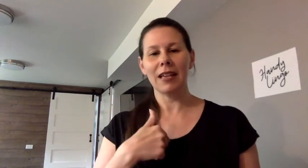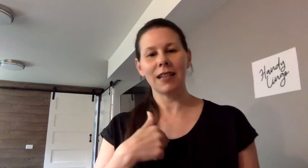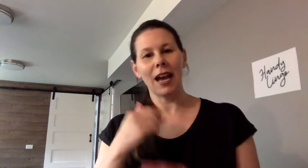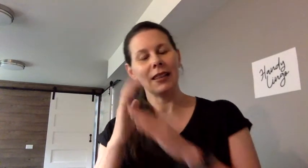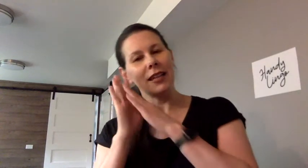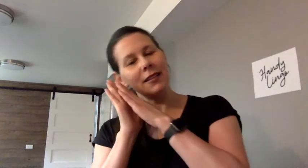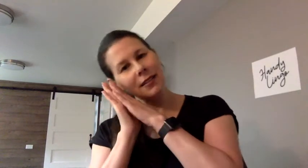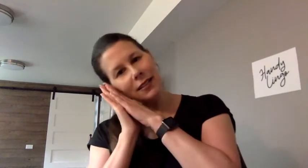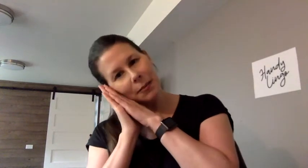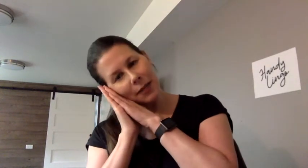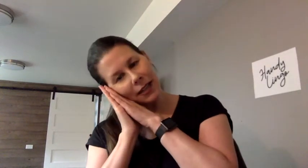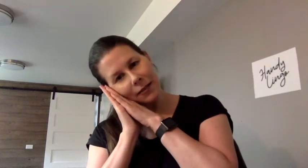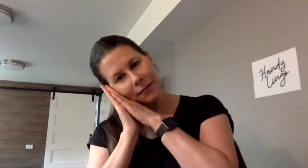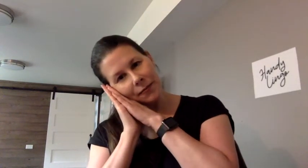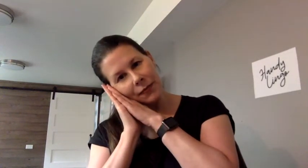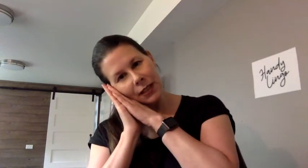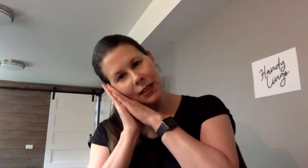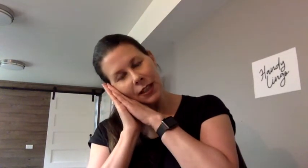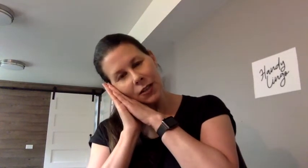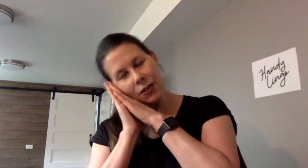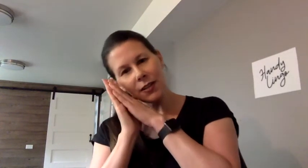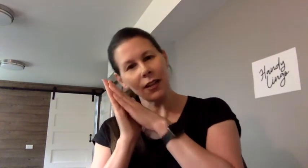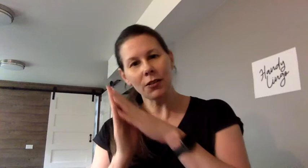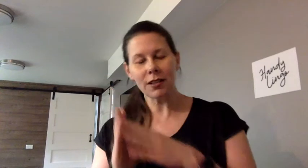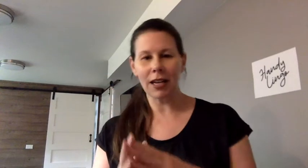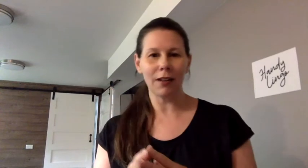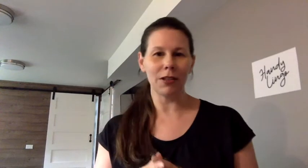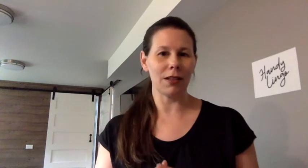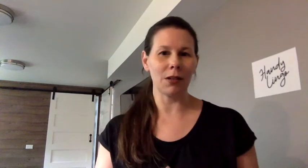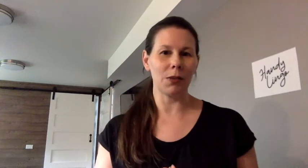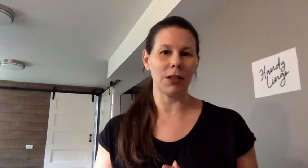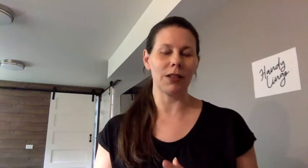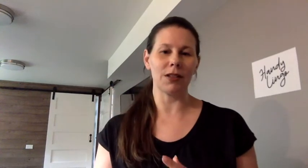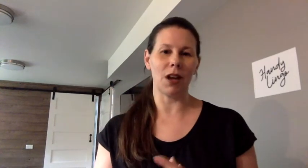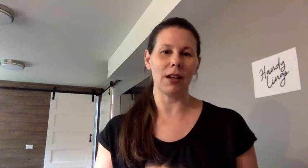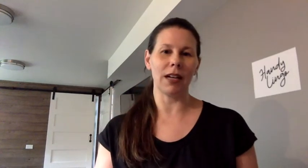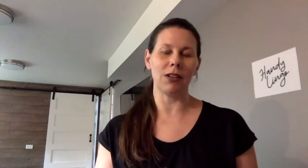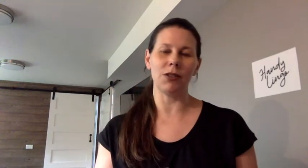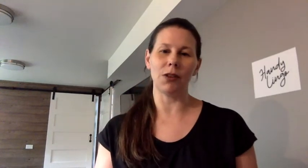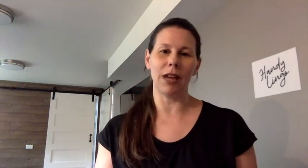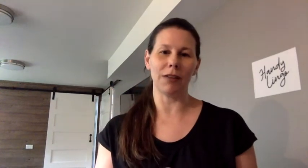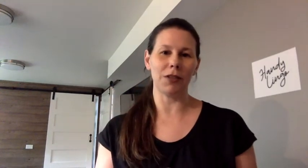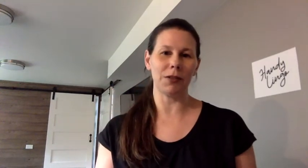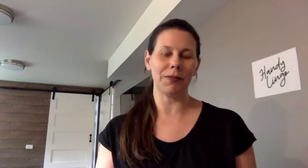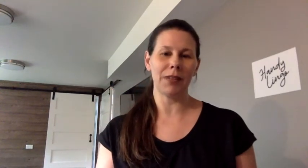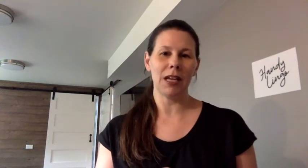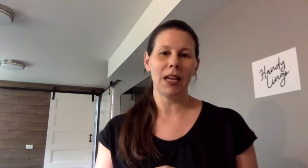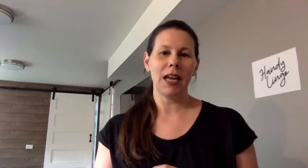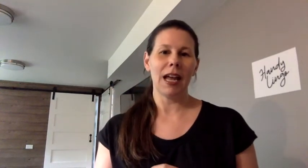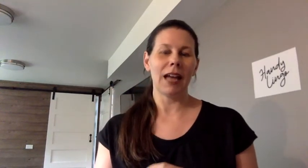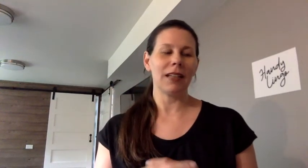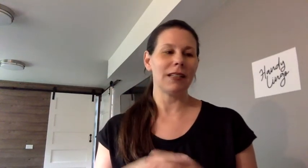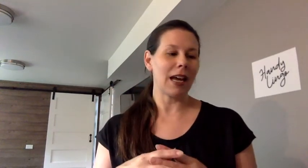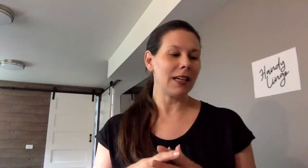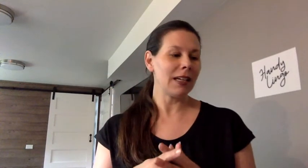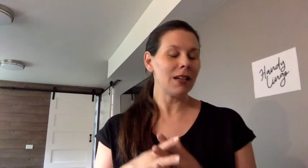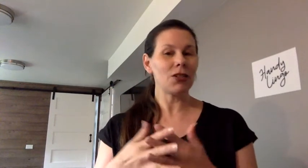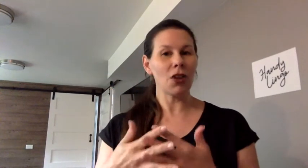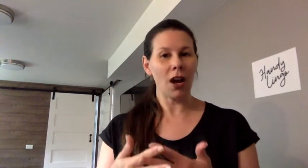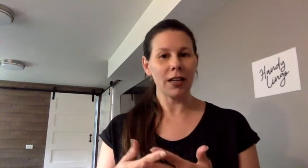I lay sleeping. Now you'll notice I don't sign every single word in the song, and you don't have to. And signing a song in